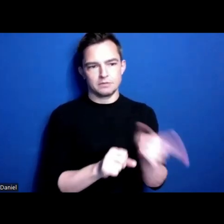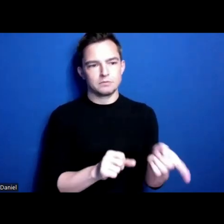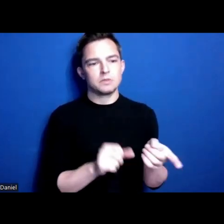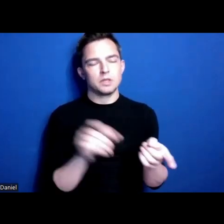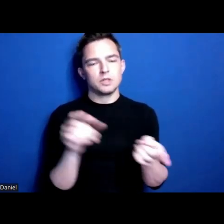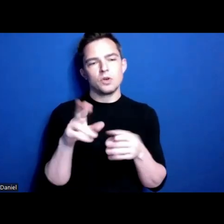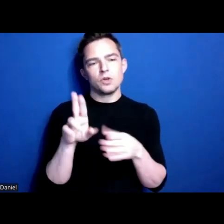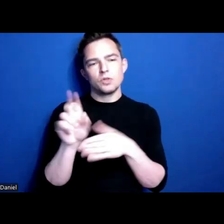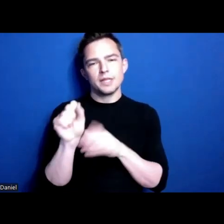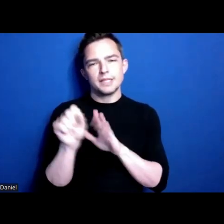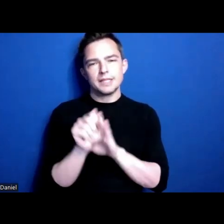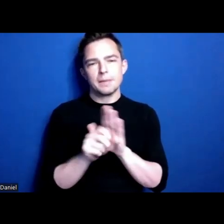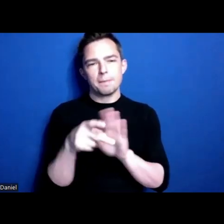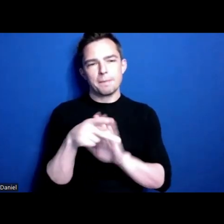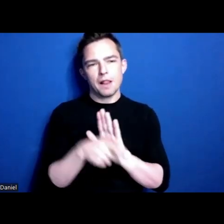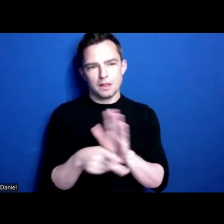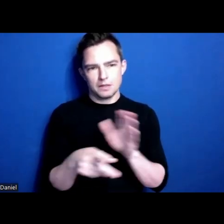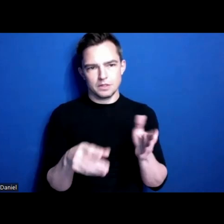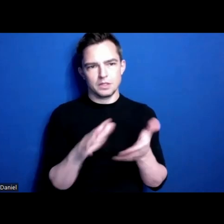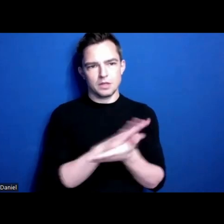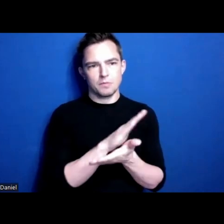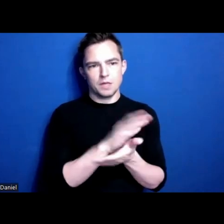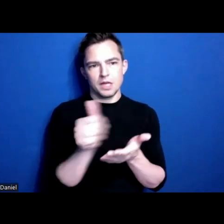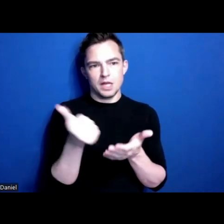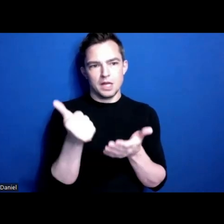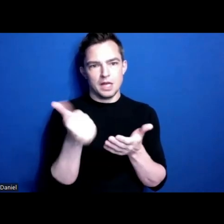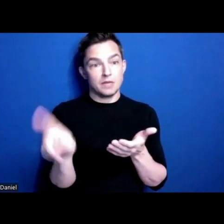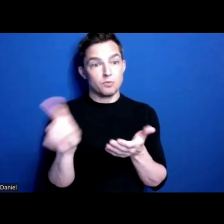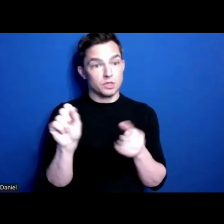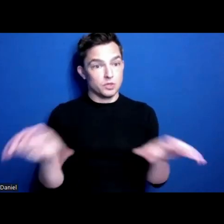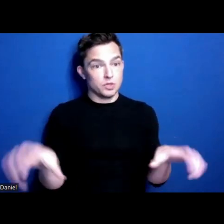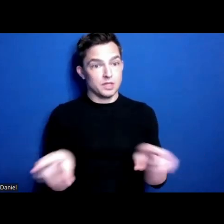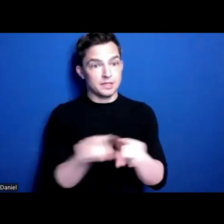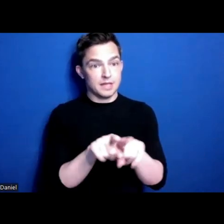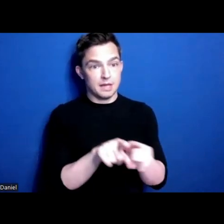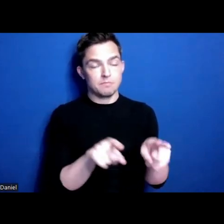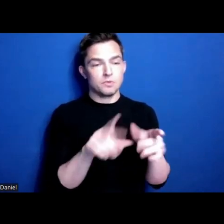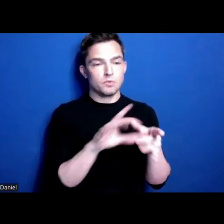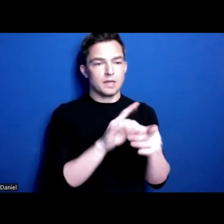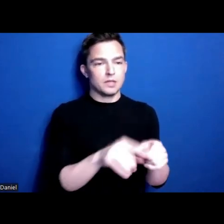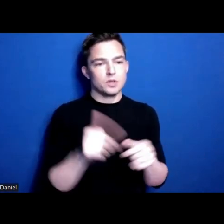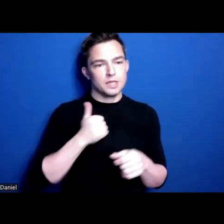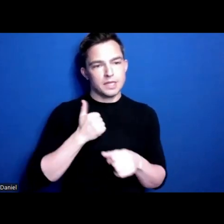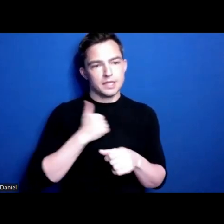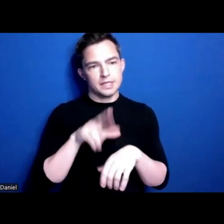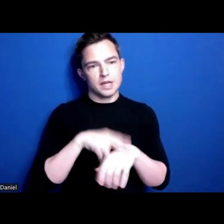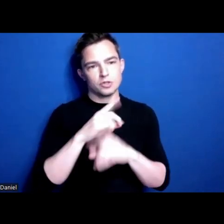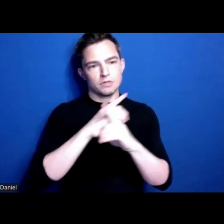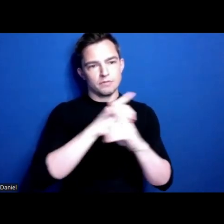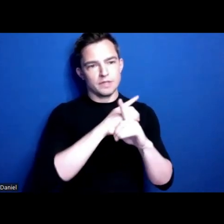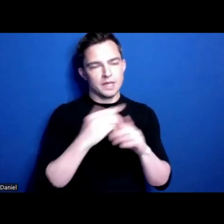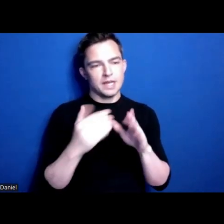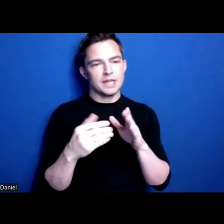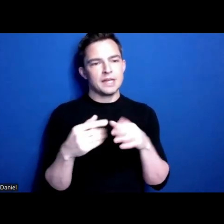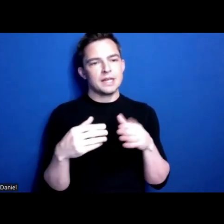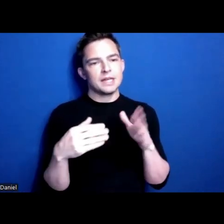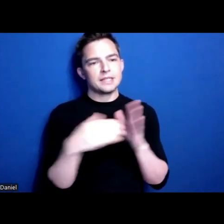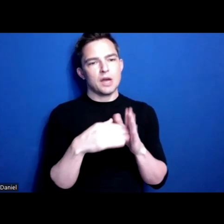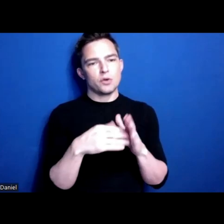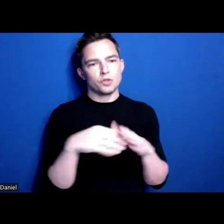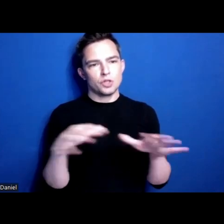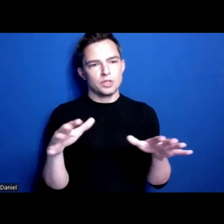state policy documents, and anyone can do the same as I have in relation to the Canadian National Defense Counterinsurgency Operations